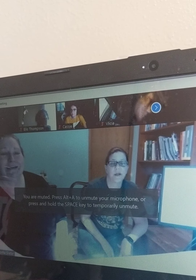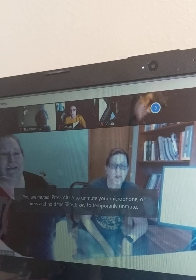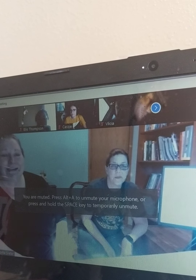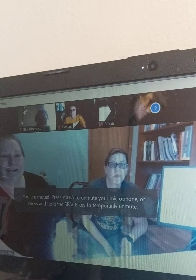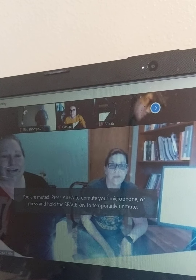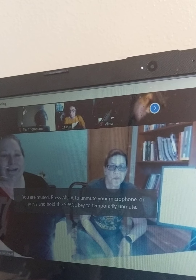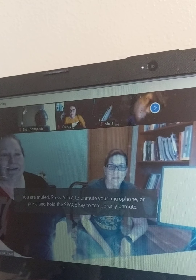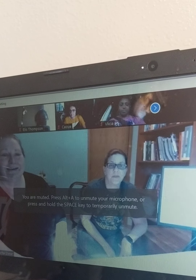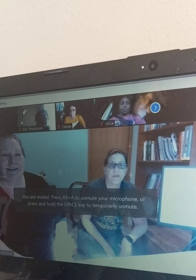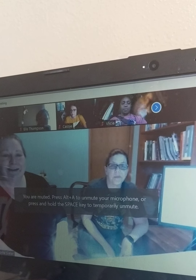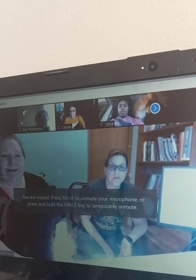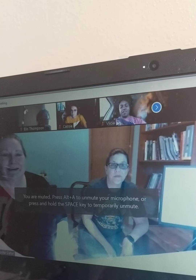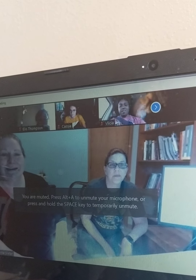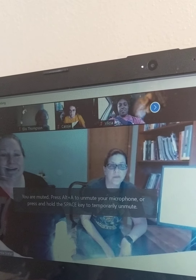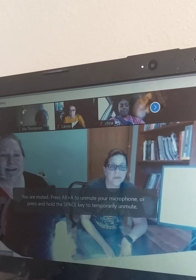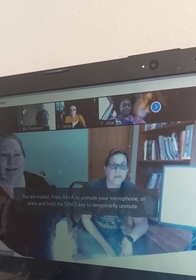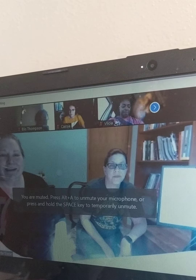Thank you.